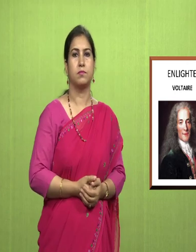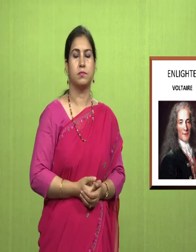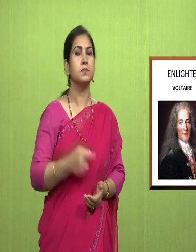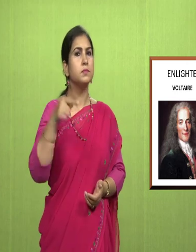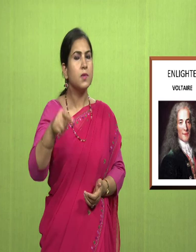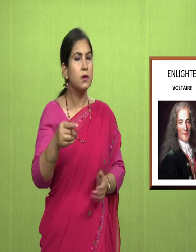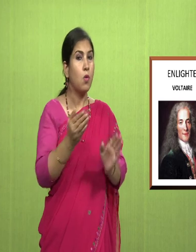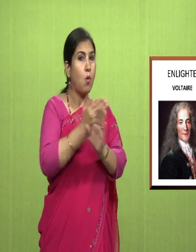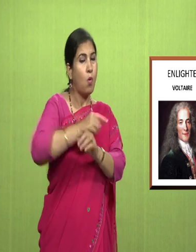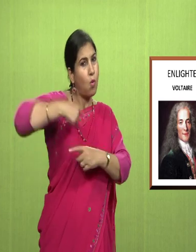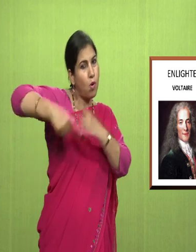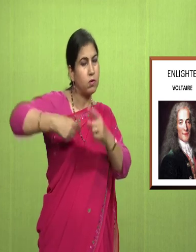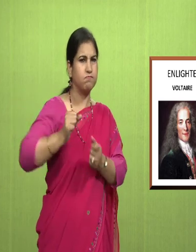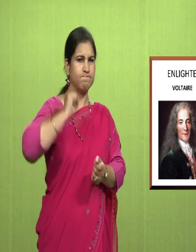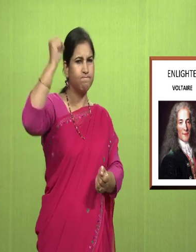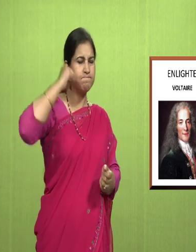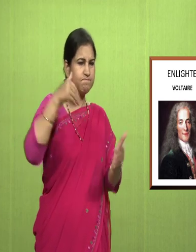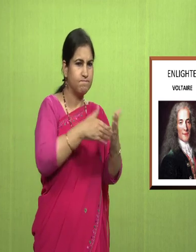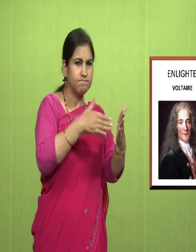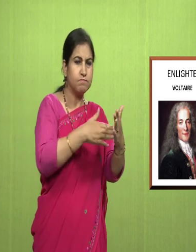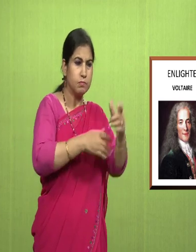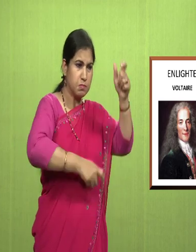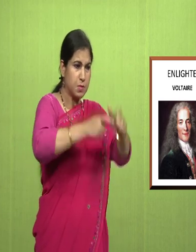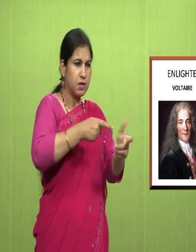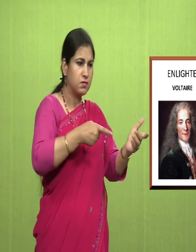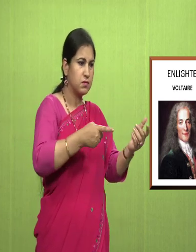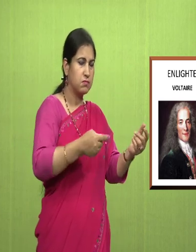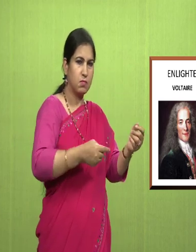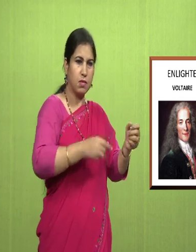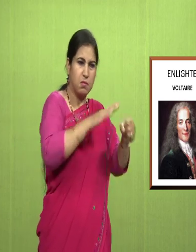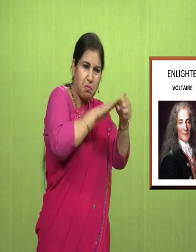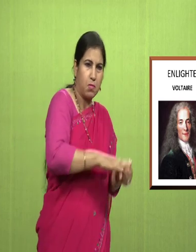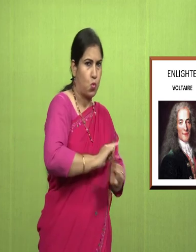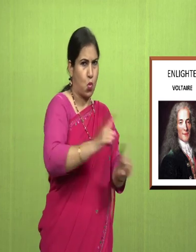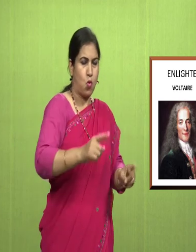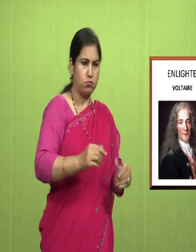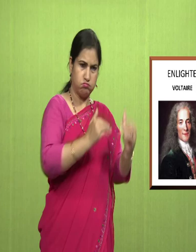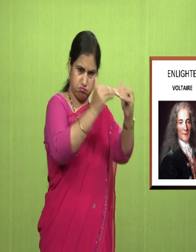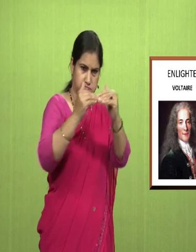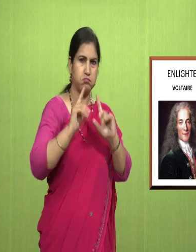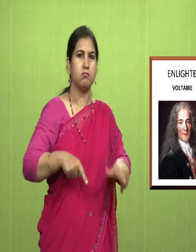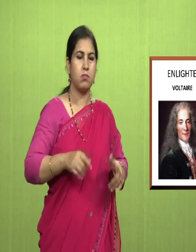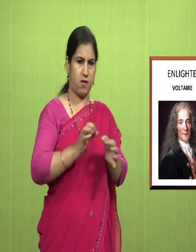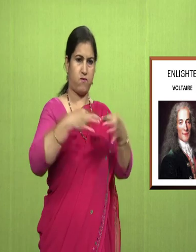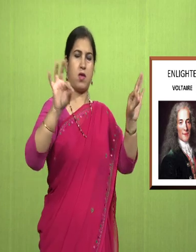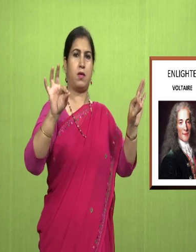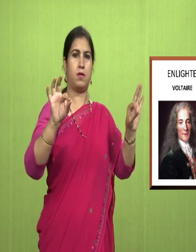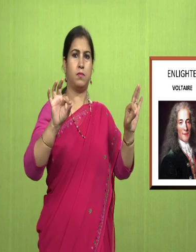that opposed the exploitation of common people and believed in freedom